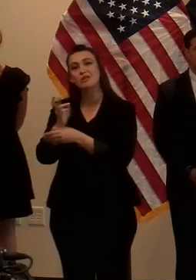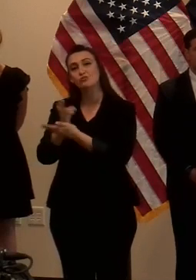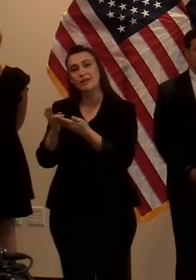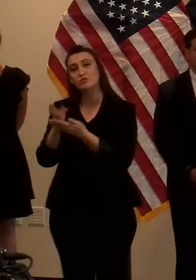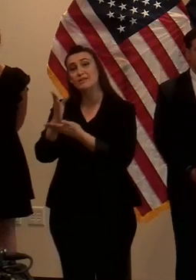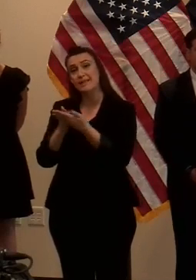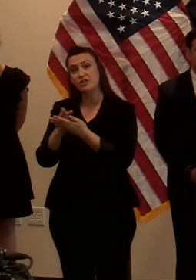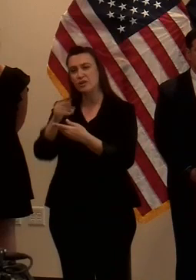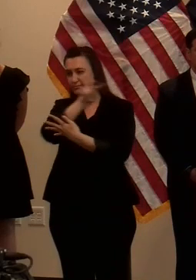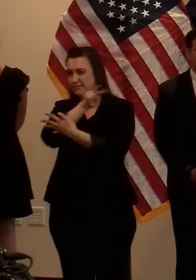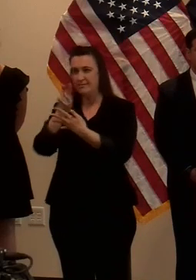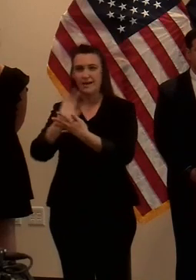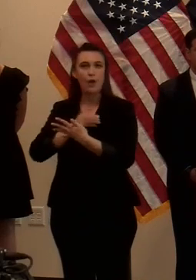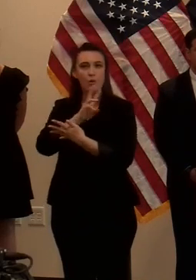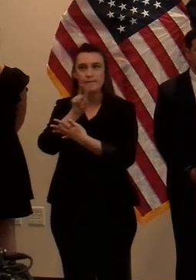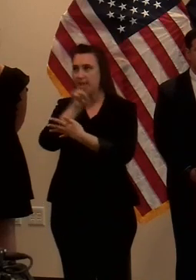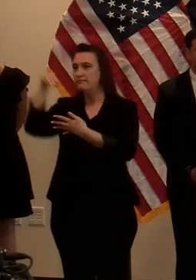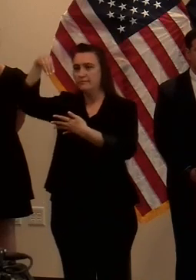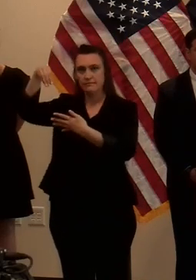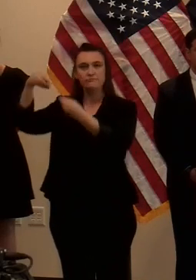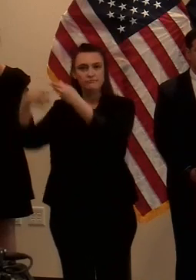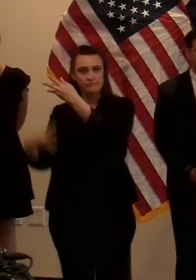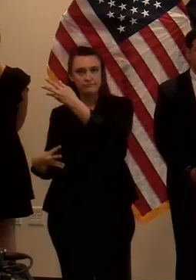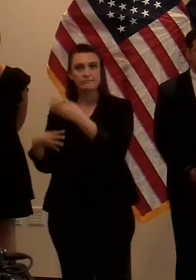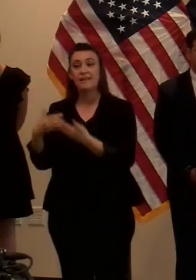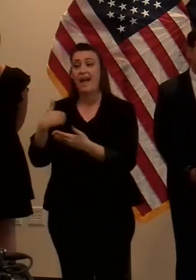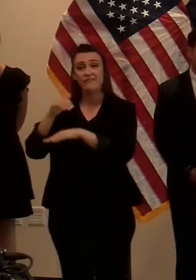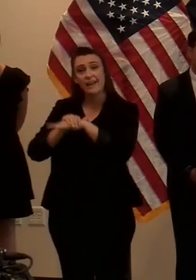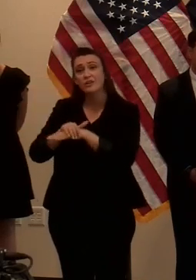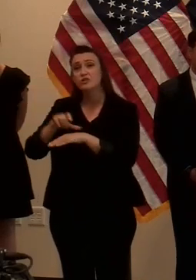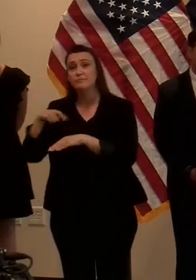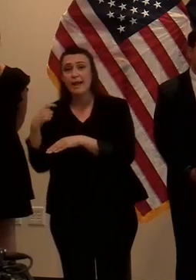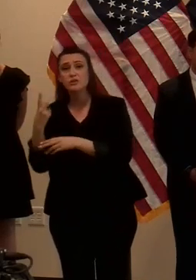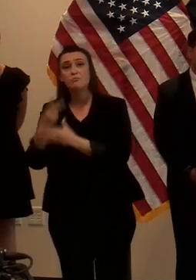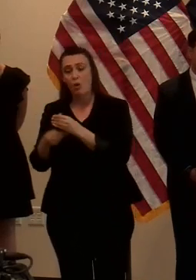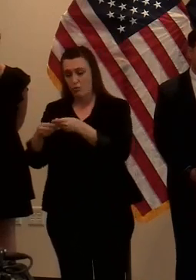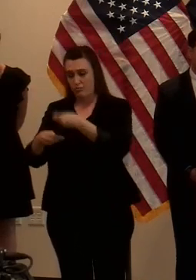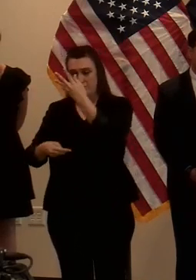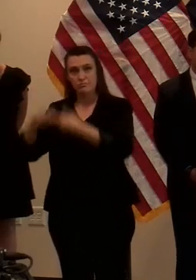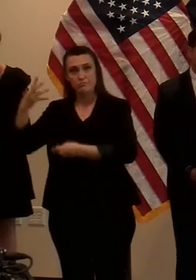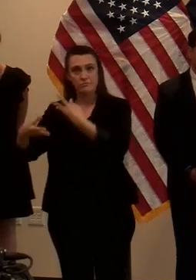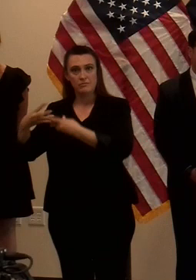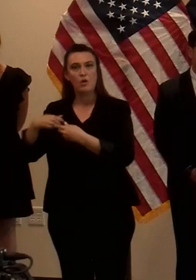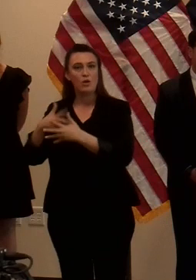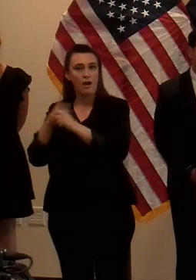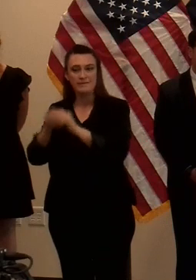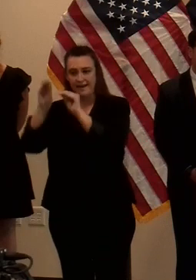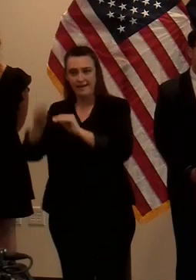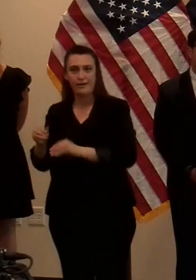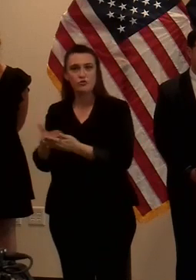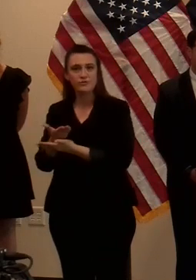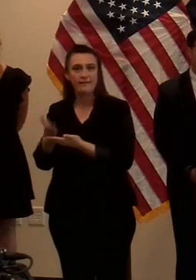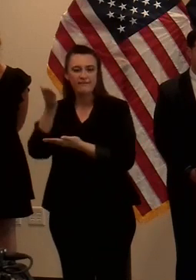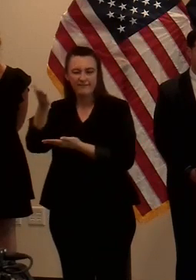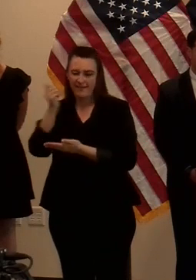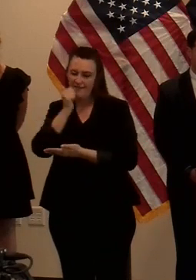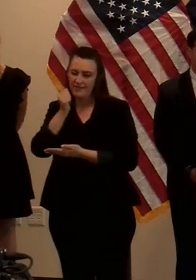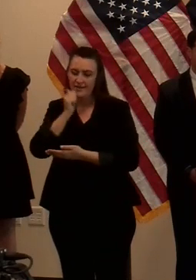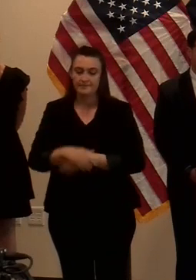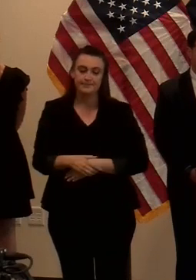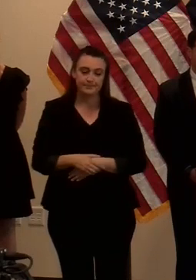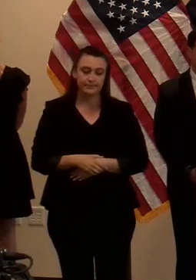our website, both in English and in Spanish, which we update daily. To ensure this